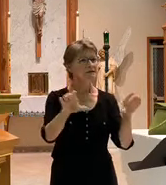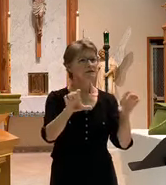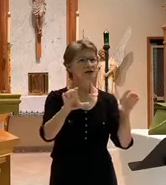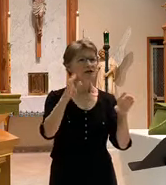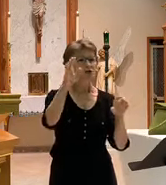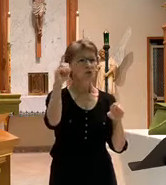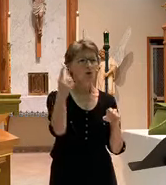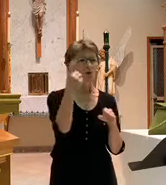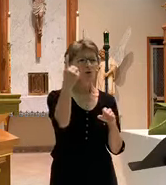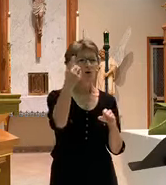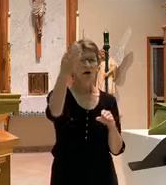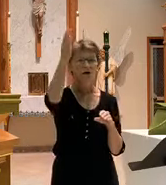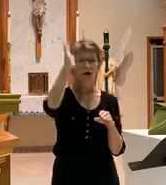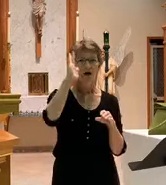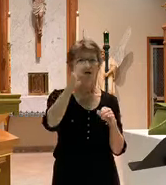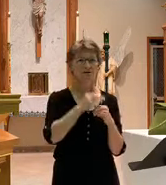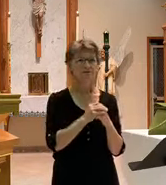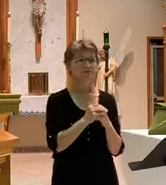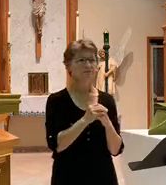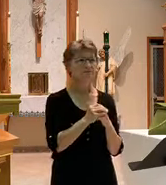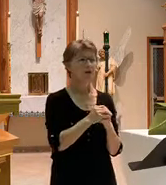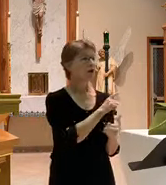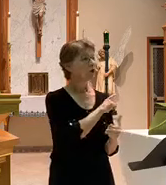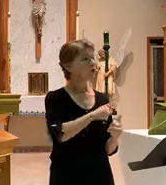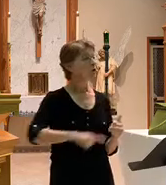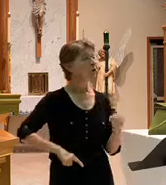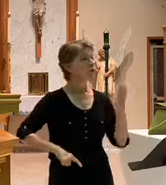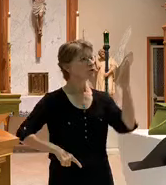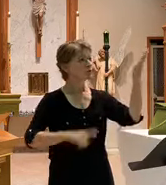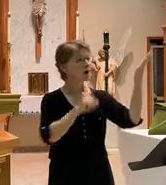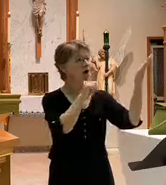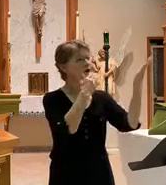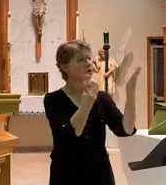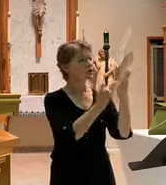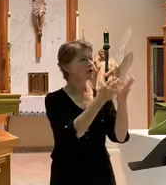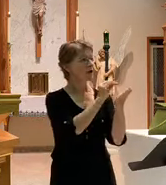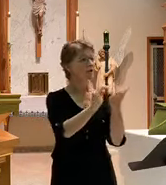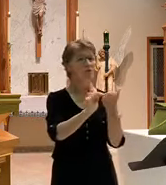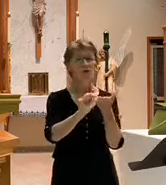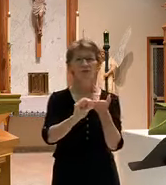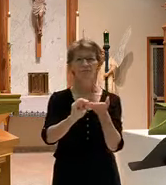You alone are God. Lord, you are good and forgiving.